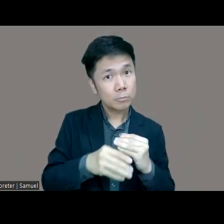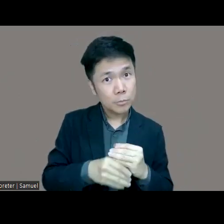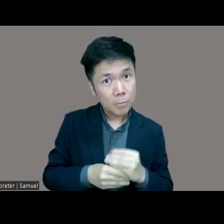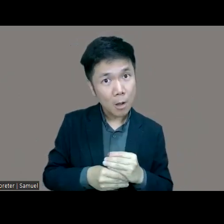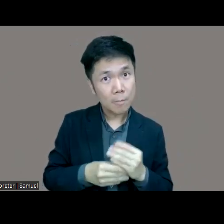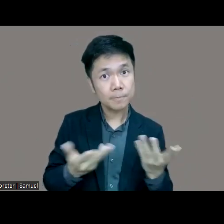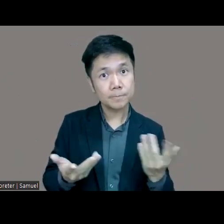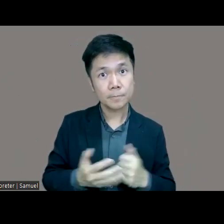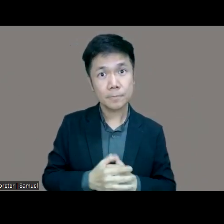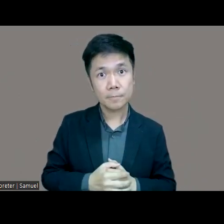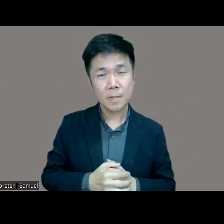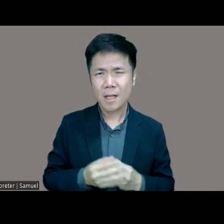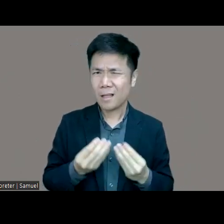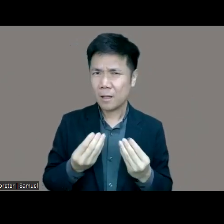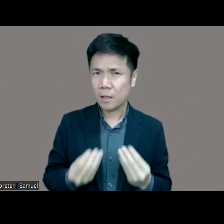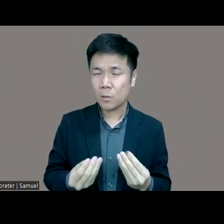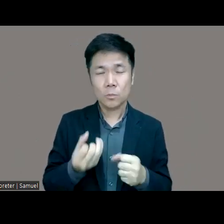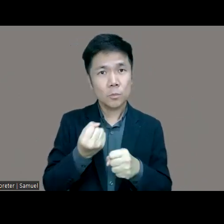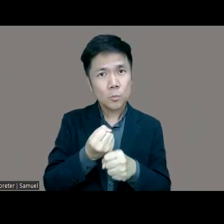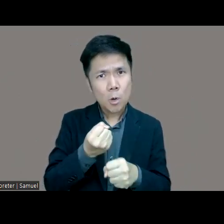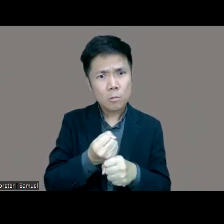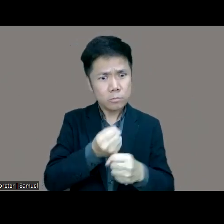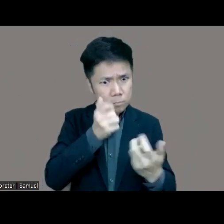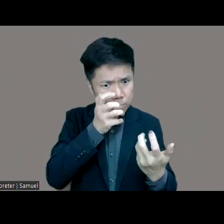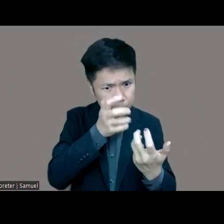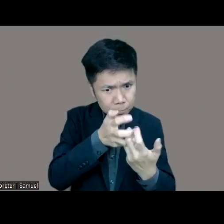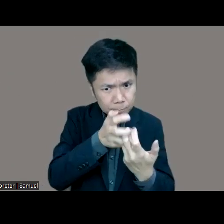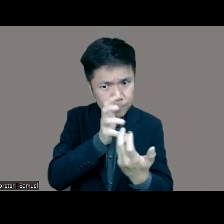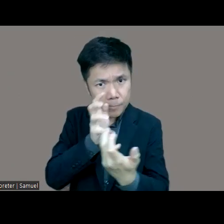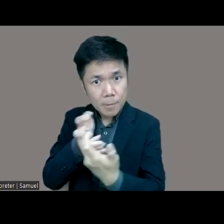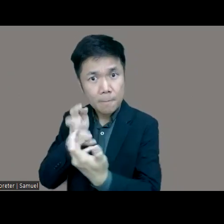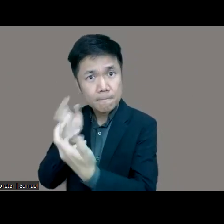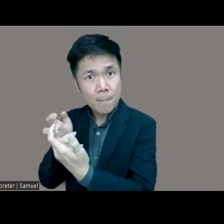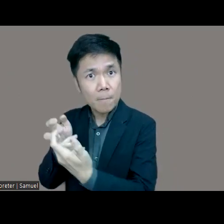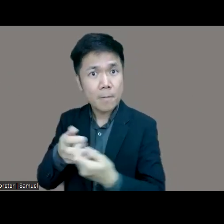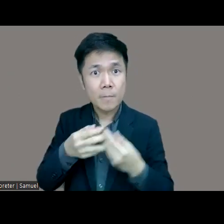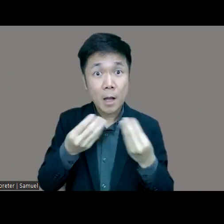more tangible as well as areas of work. Over to you again.